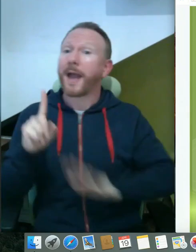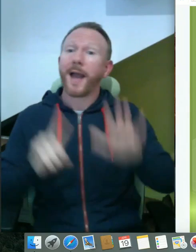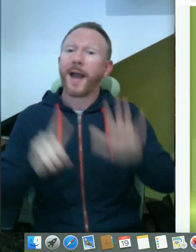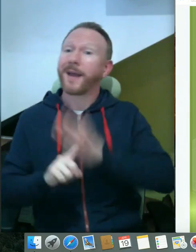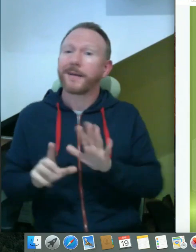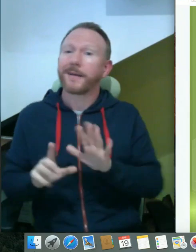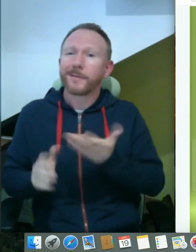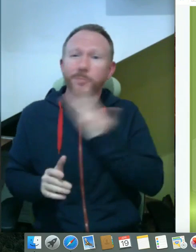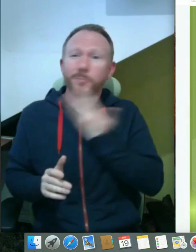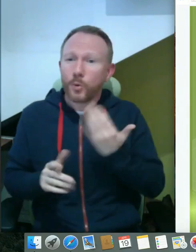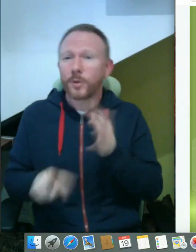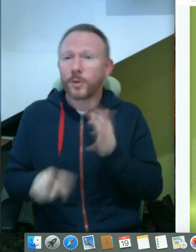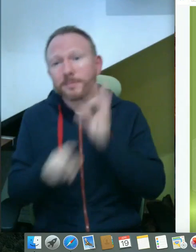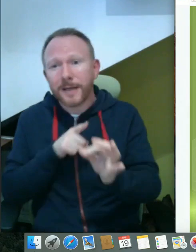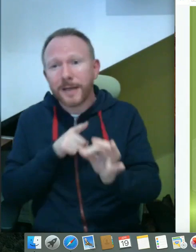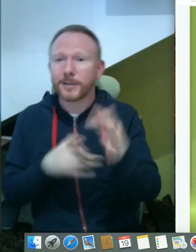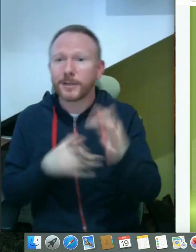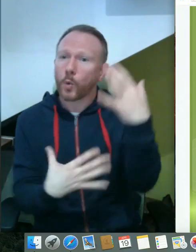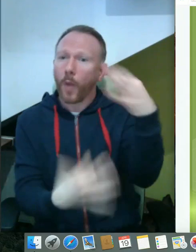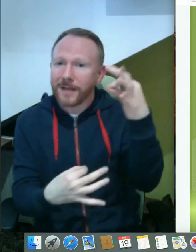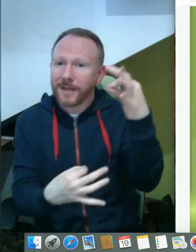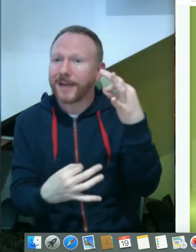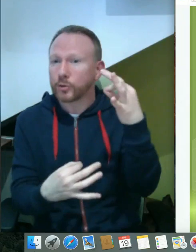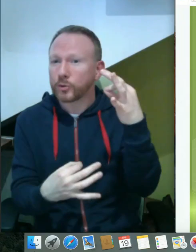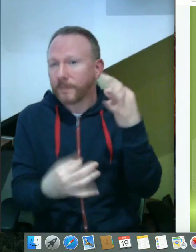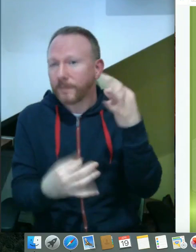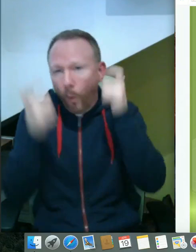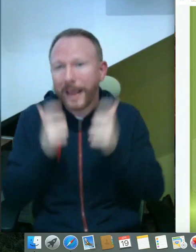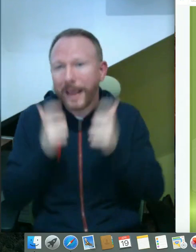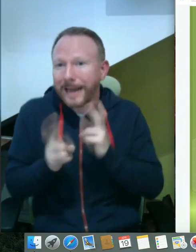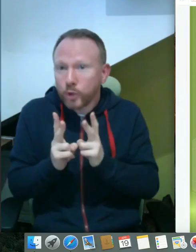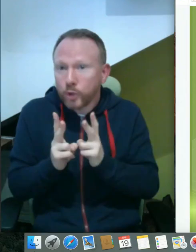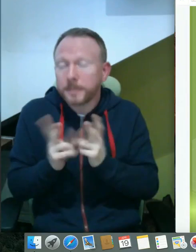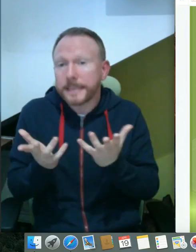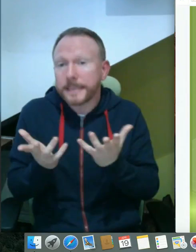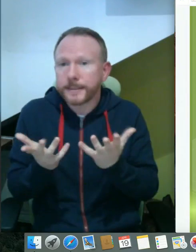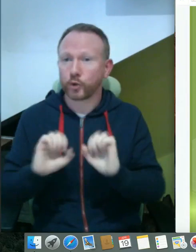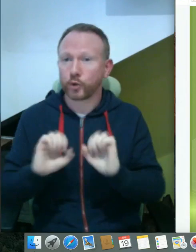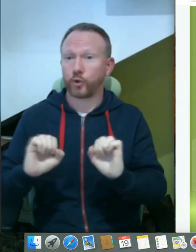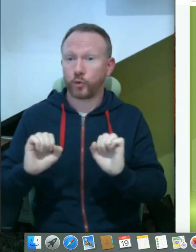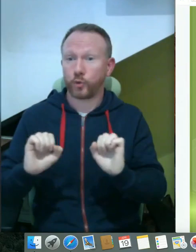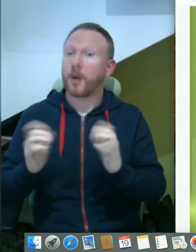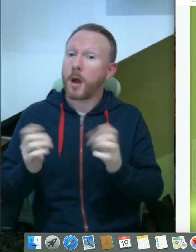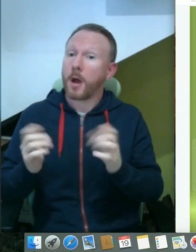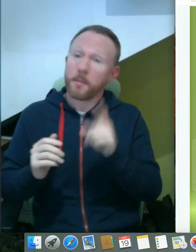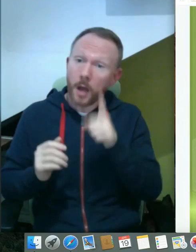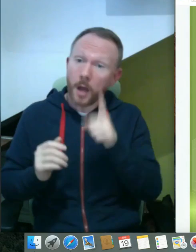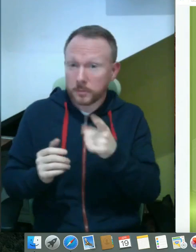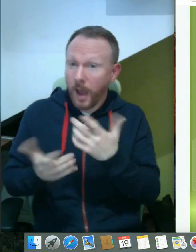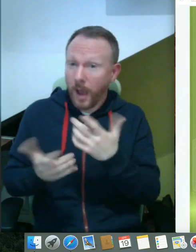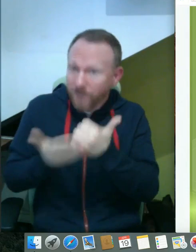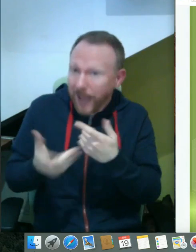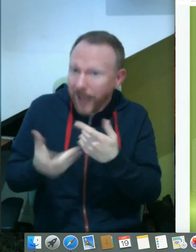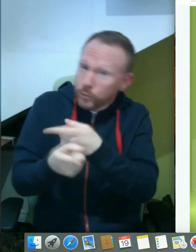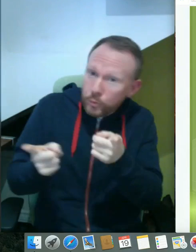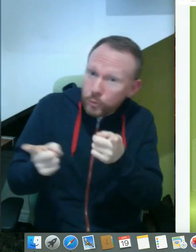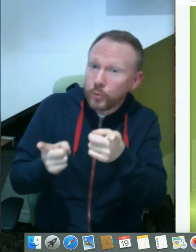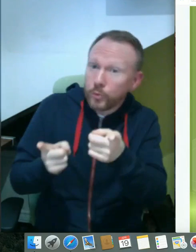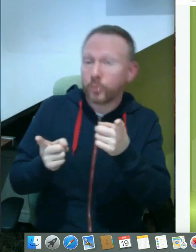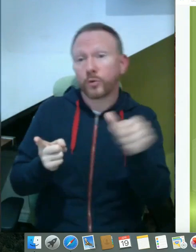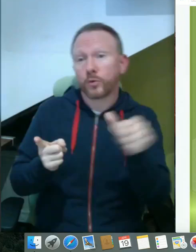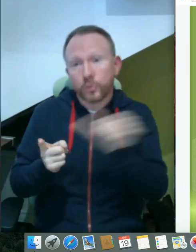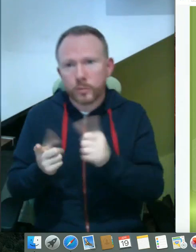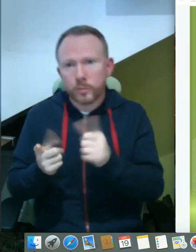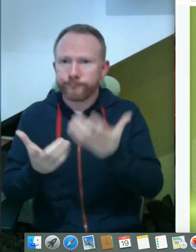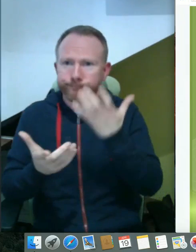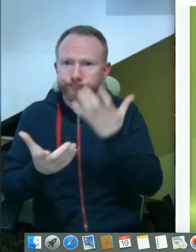the UK, it's certainly advisable, if at all possible, to go on and acquire some